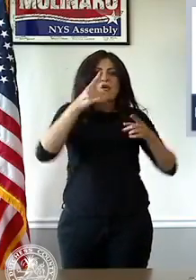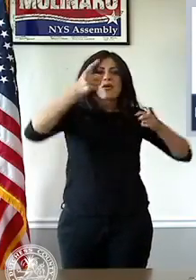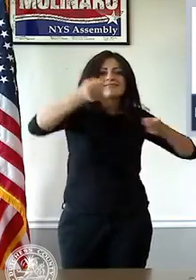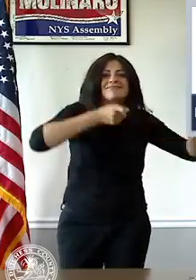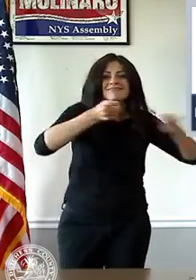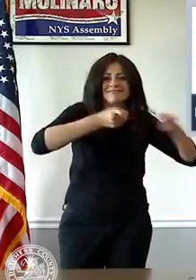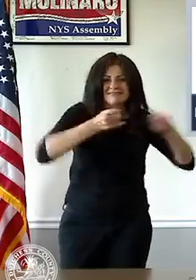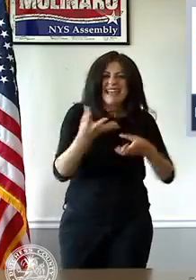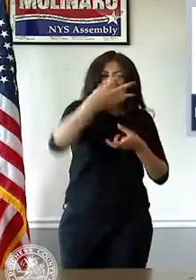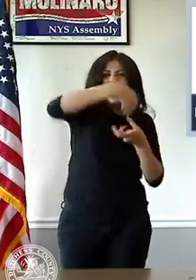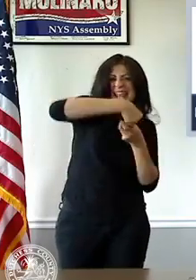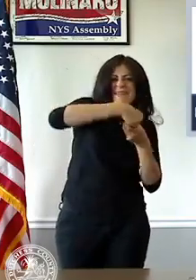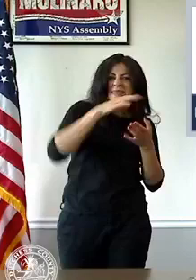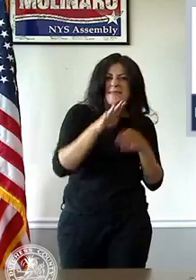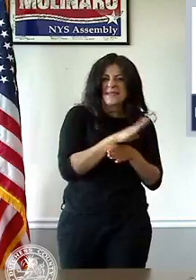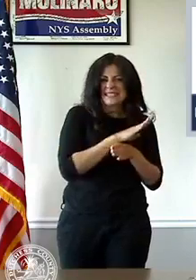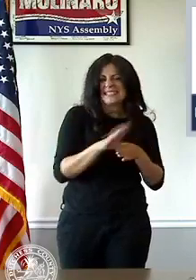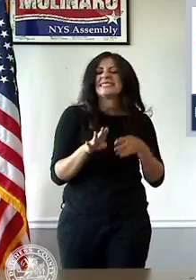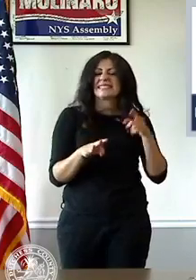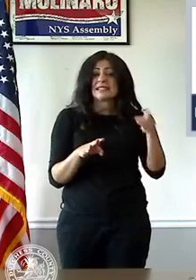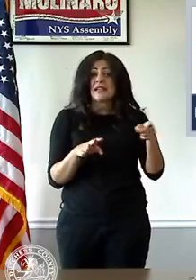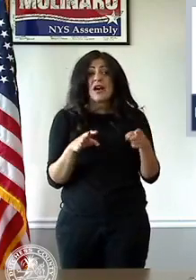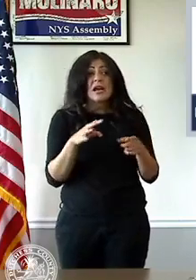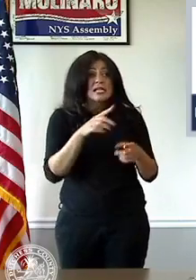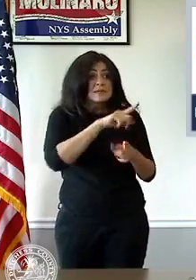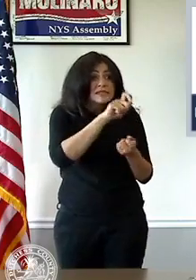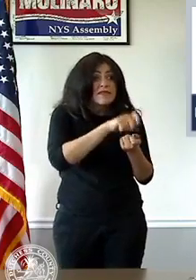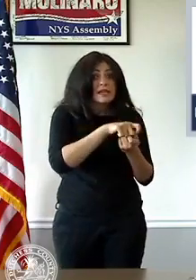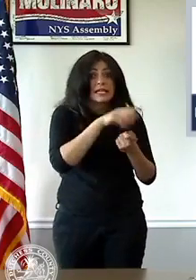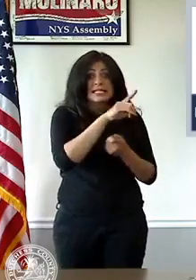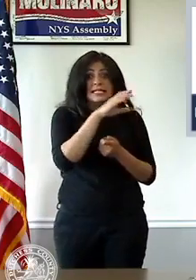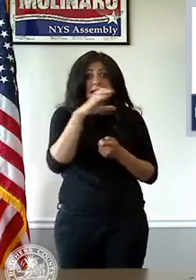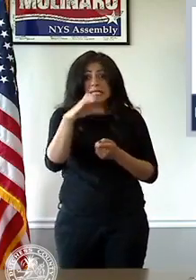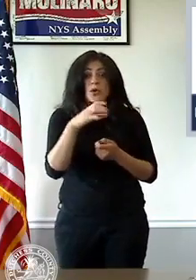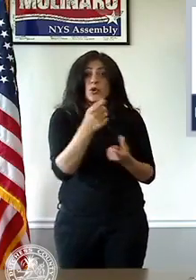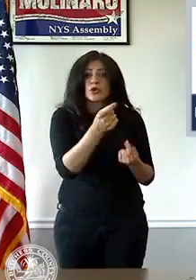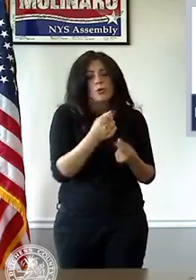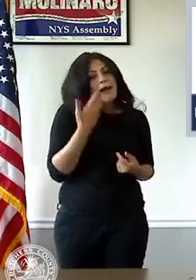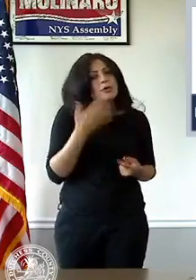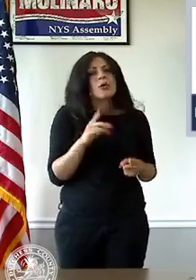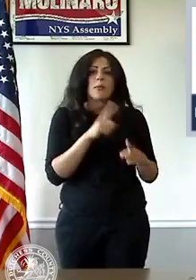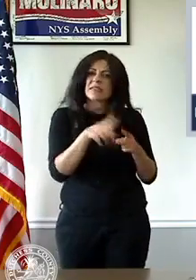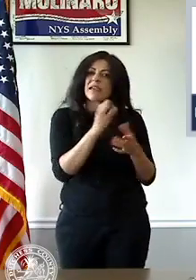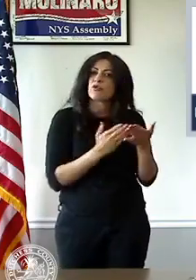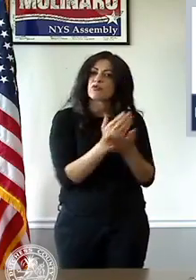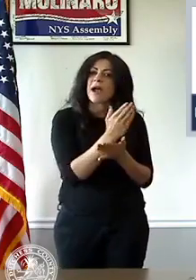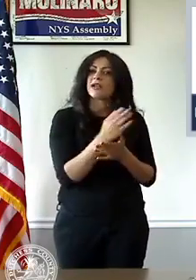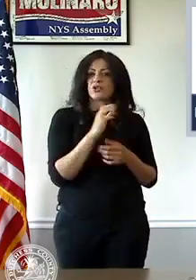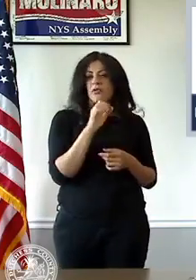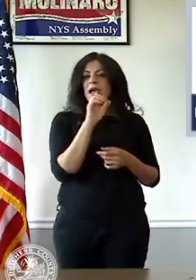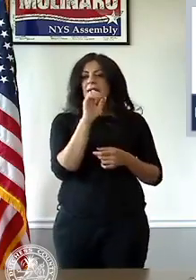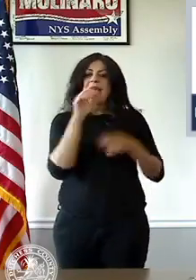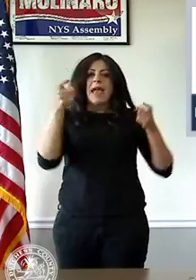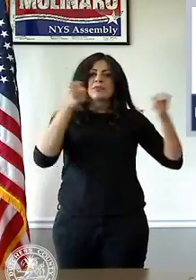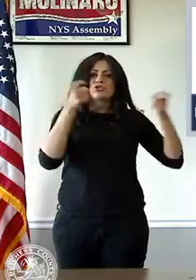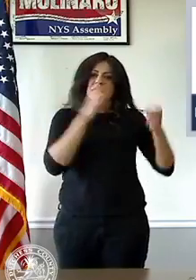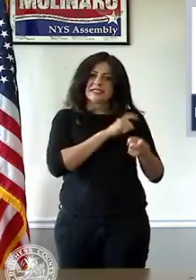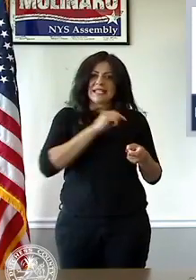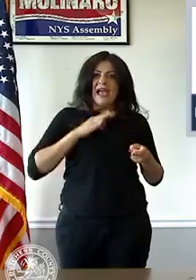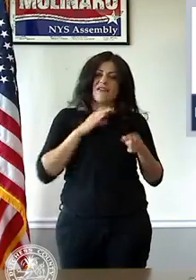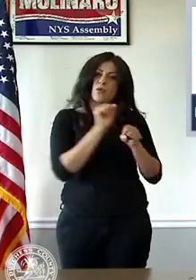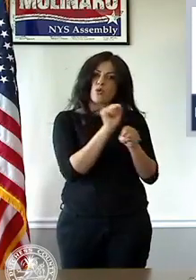tell you what specifically Dutchess Community College is seeking, but I will tell you that they do have the right to have administrative staff